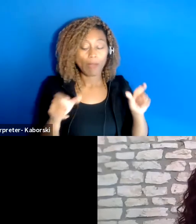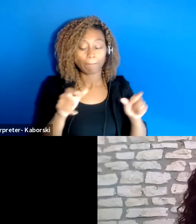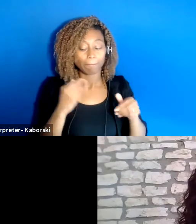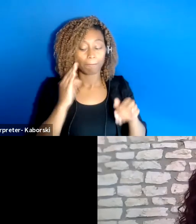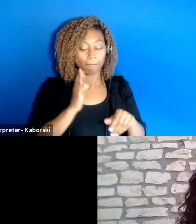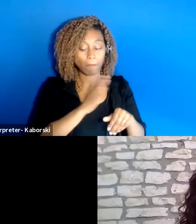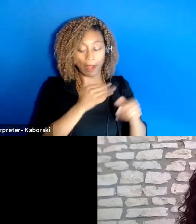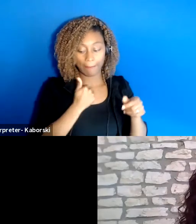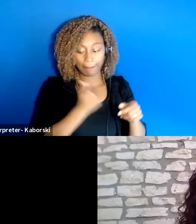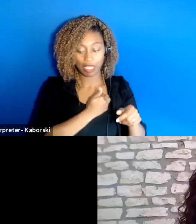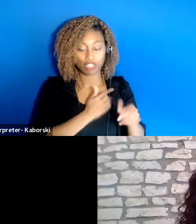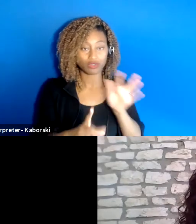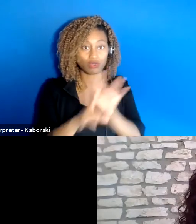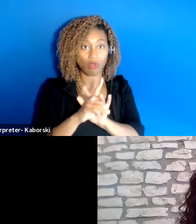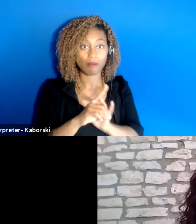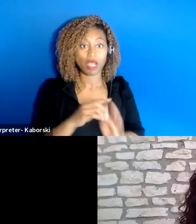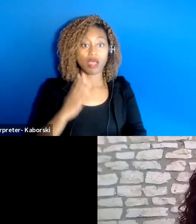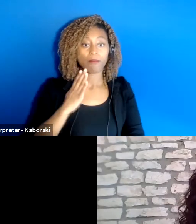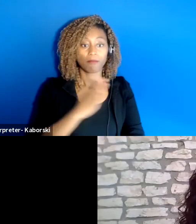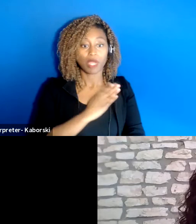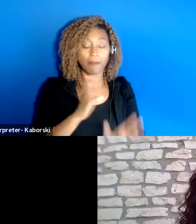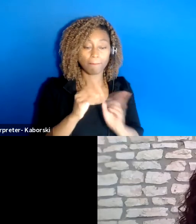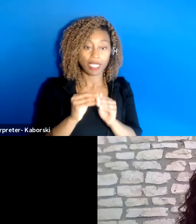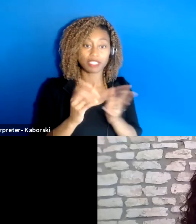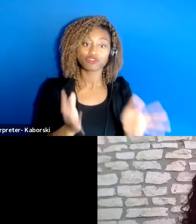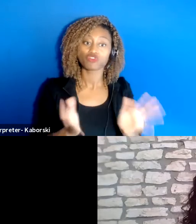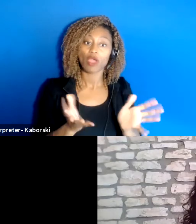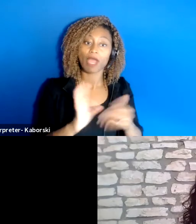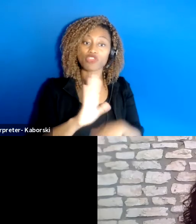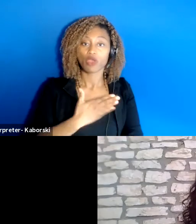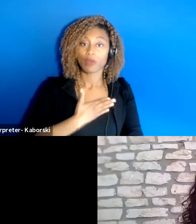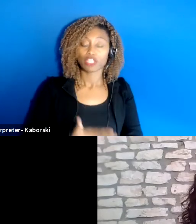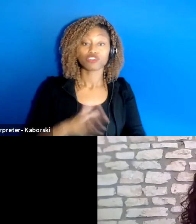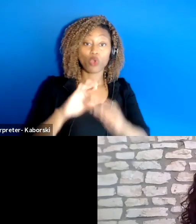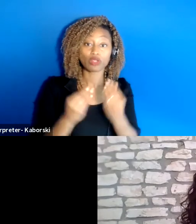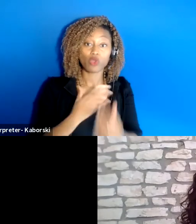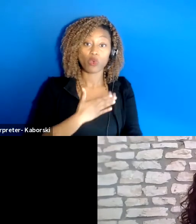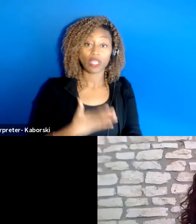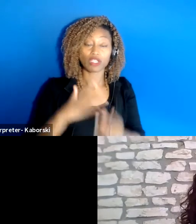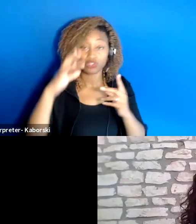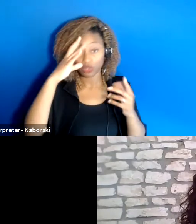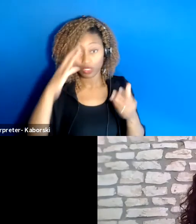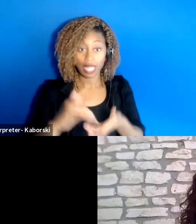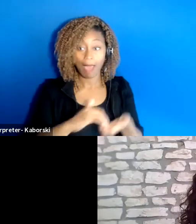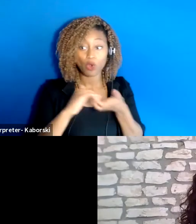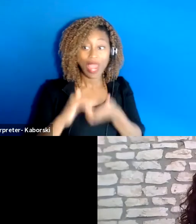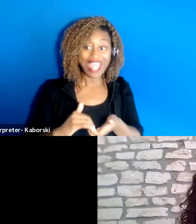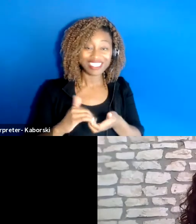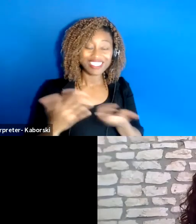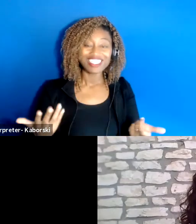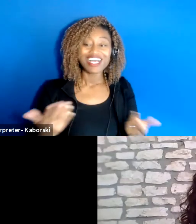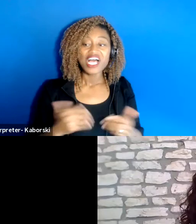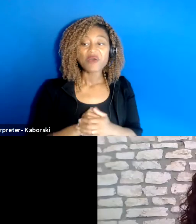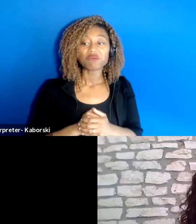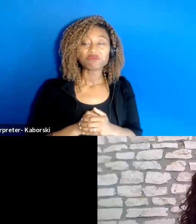and talking about your willingness or your organization's willingness to collaborate and